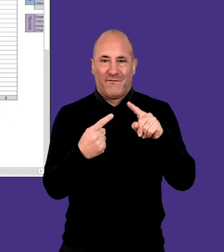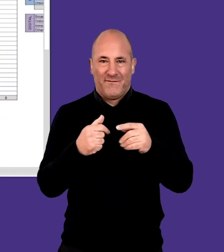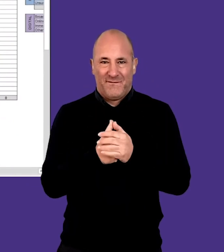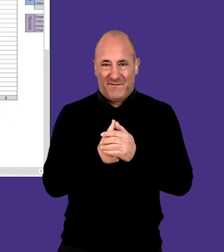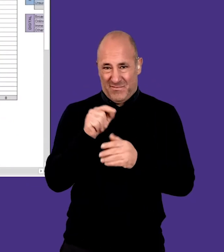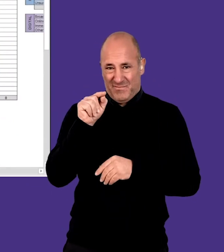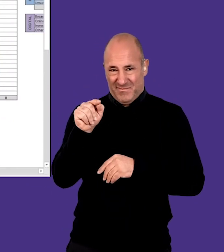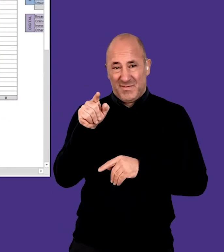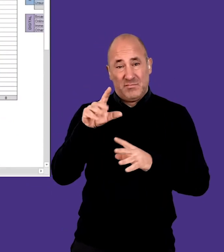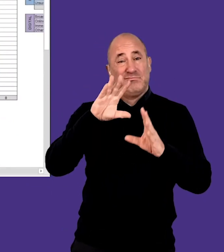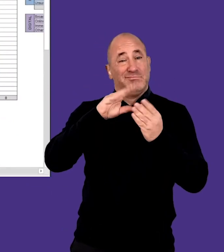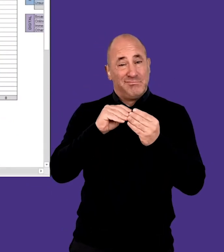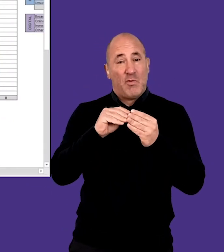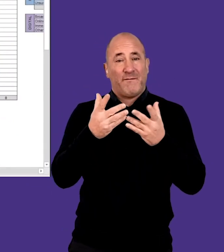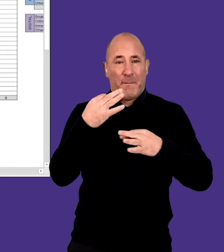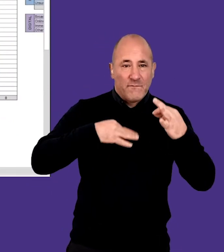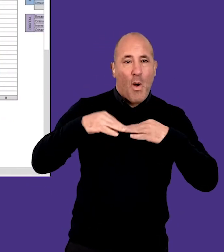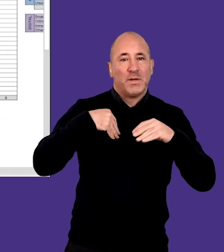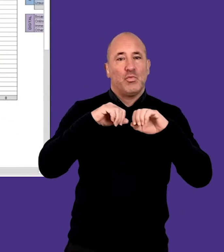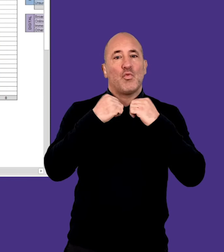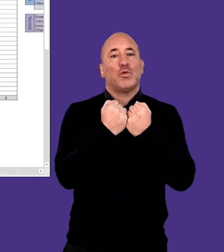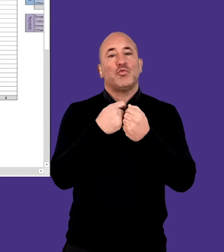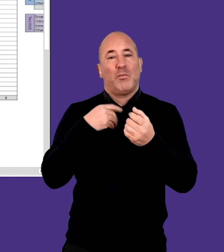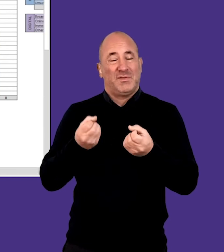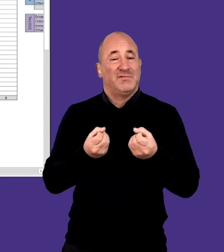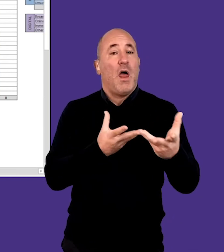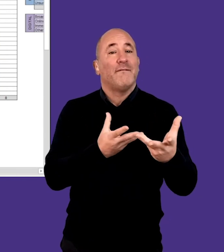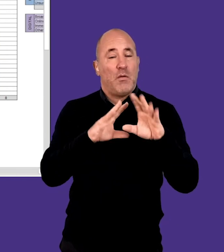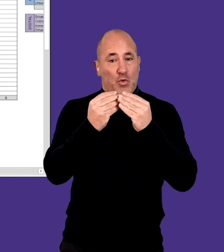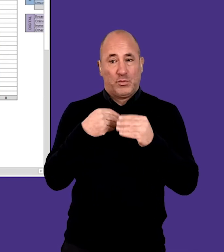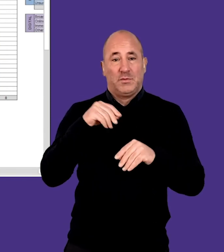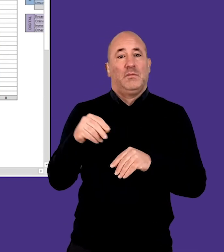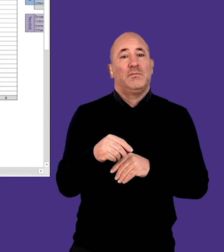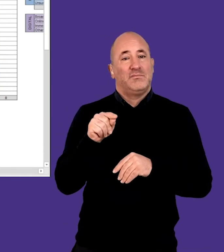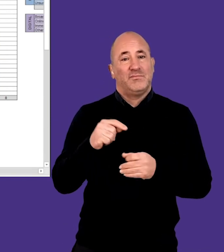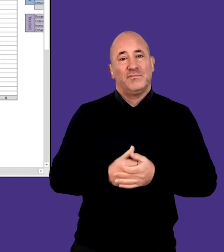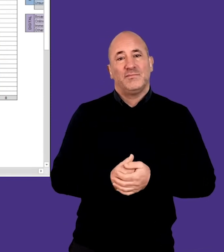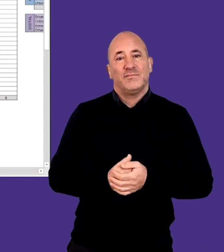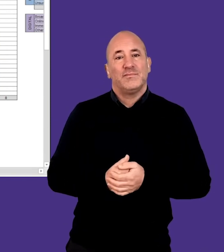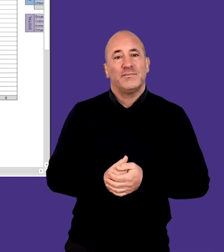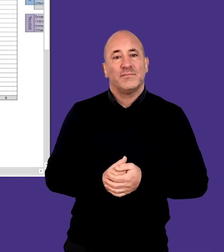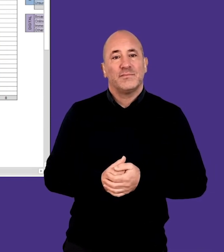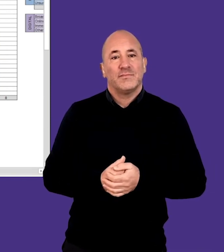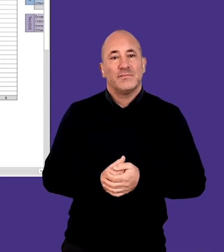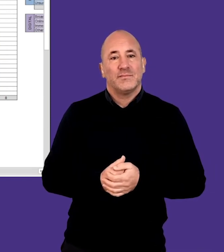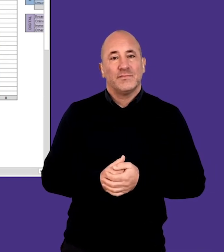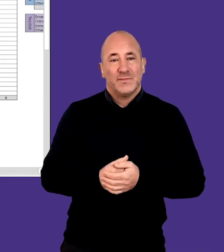which is the total for the number of performances and workshops that we're delivering in our example.